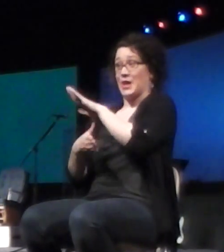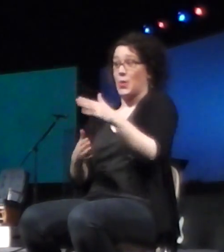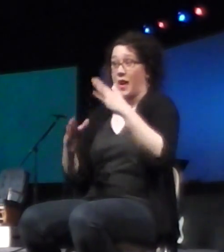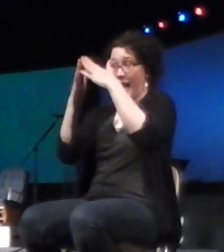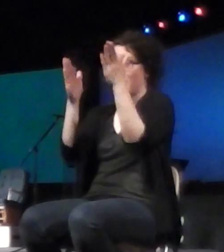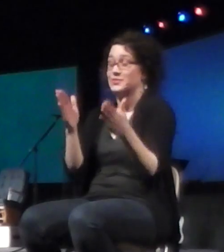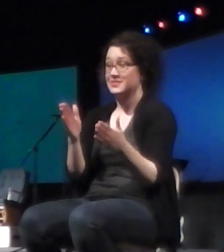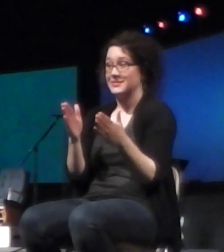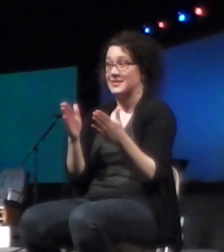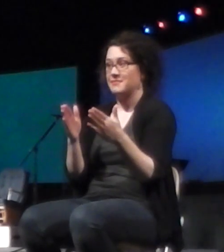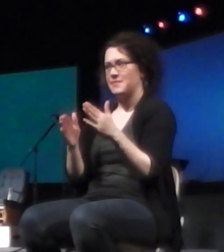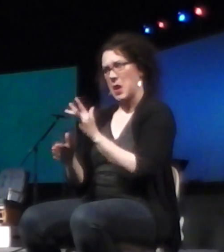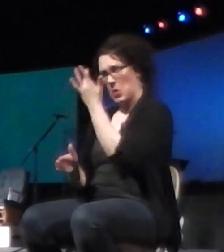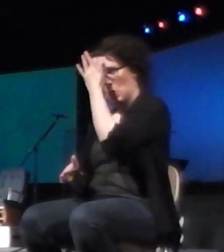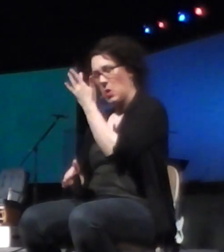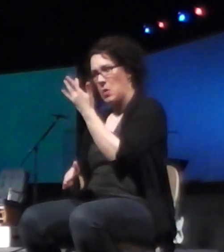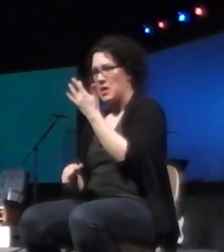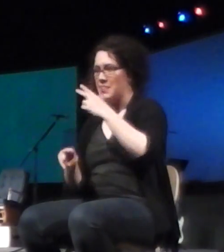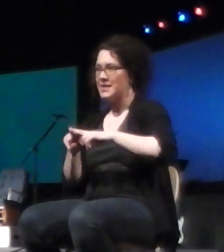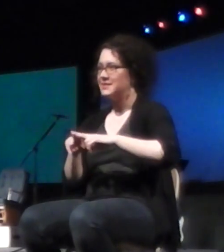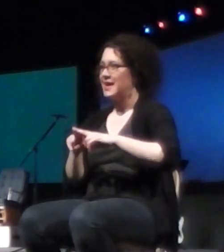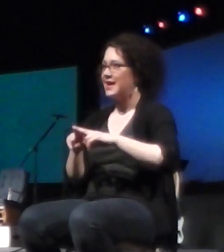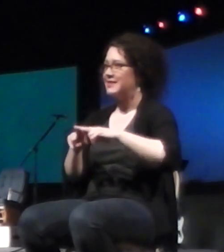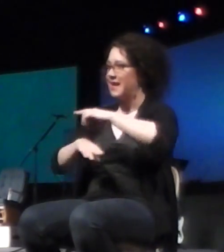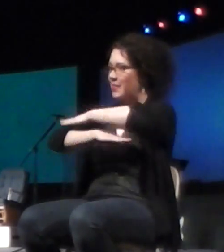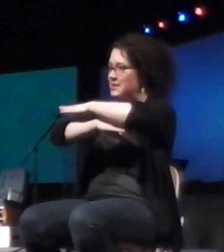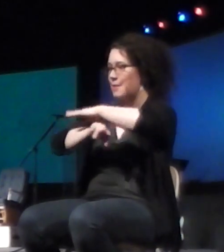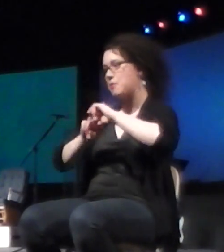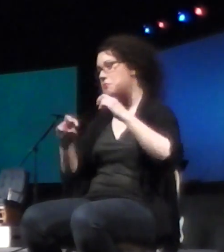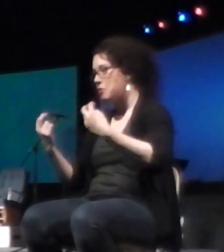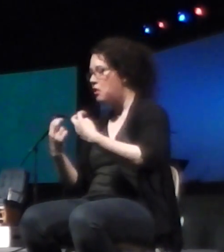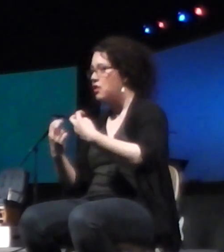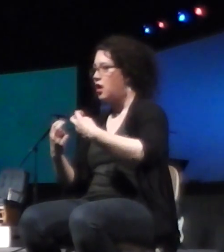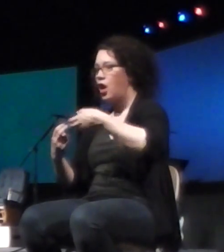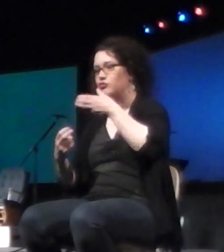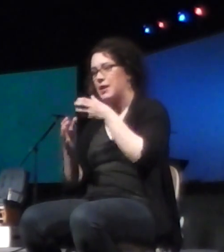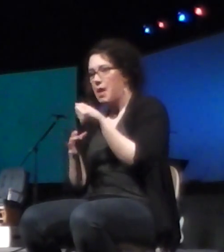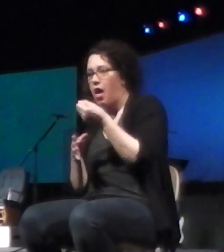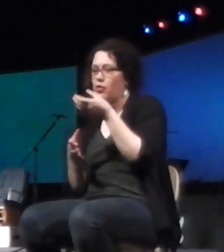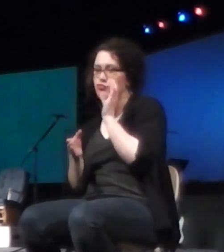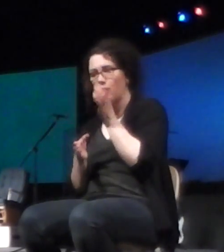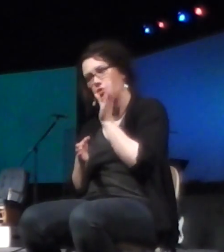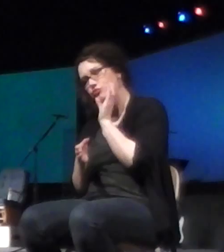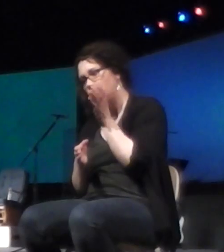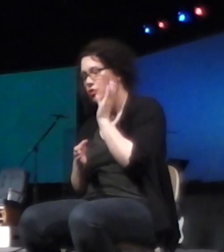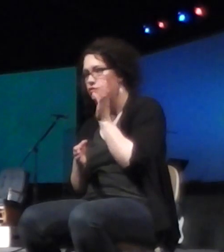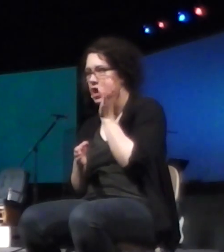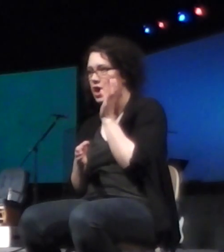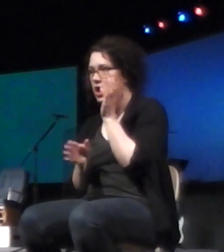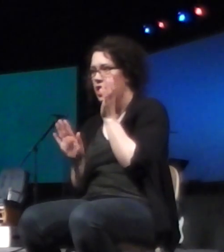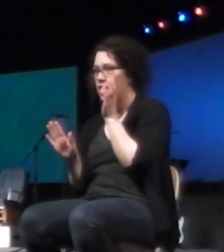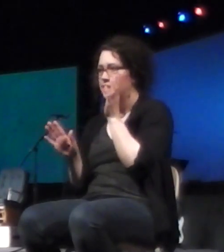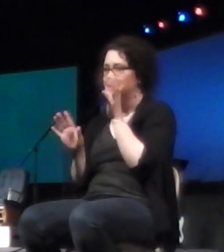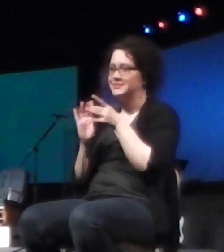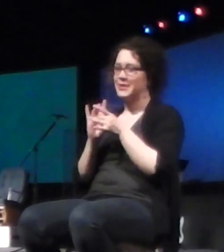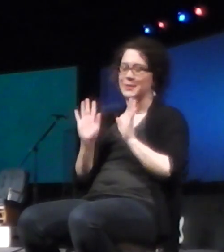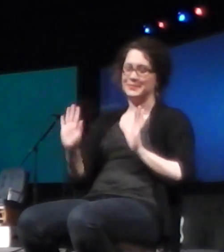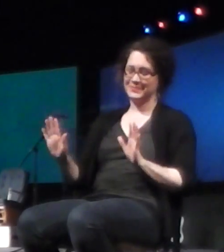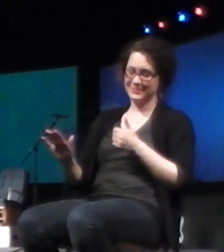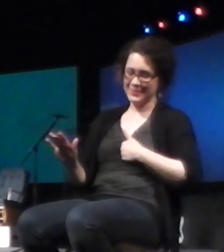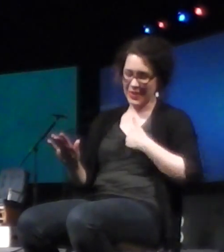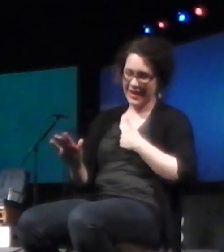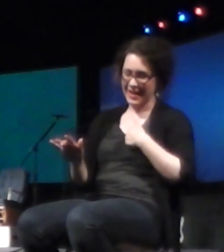they sit at your dinner table, and they drink 6 gallons of milk a week, so you have to keep buying more and more gallons of milk. I'm sorry, I digress there. That's me.